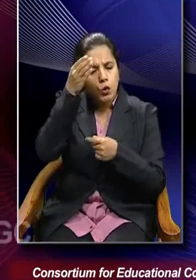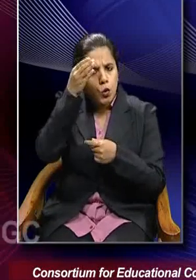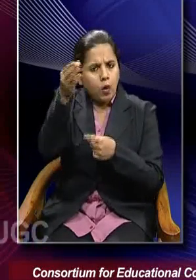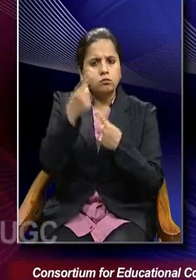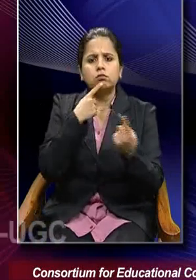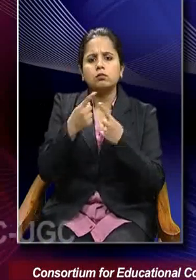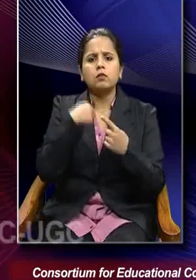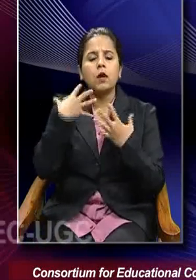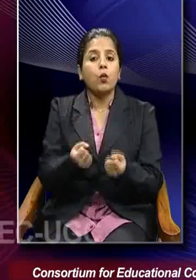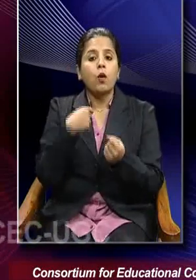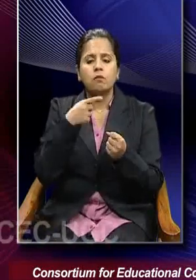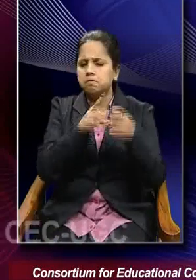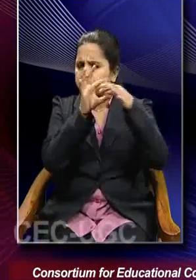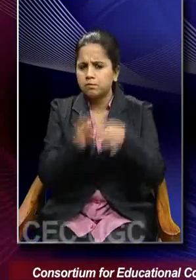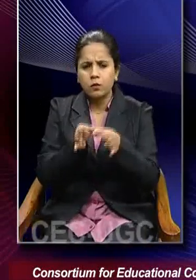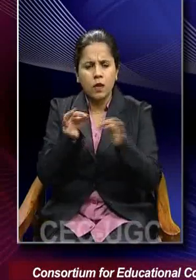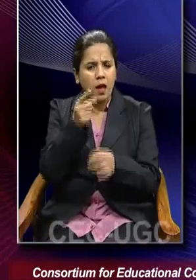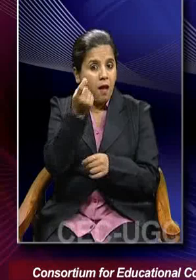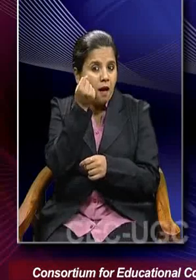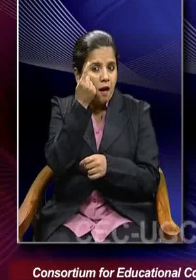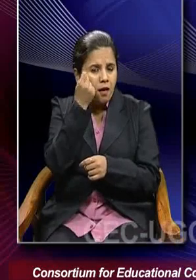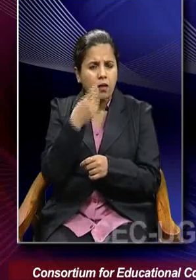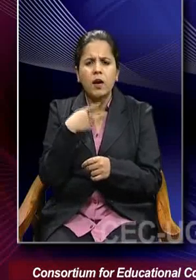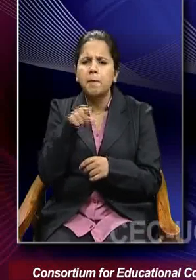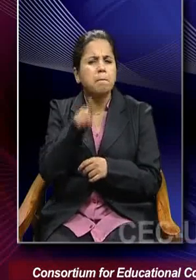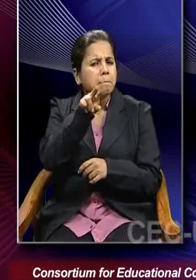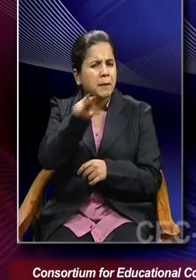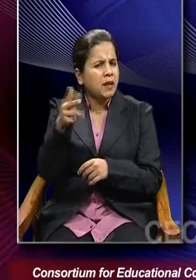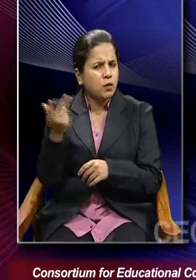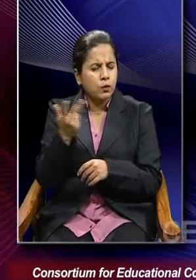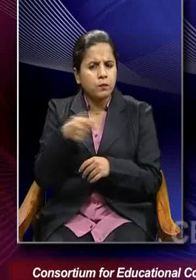we'll try to decode is, let's understand what do we mean by